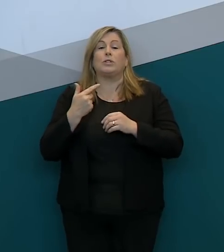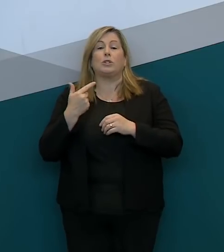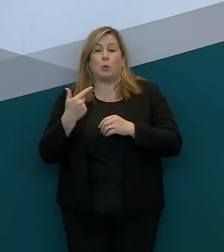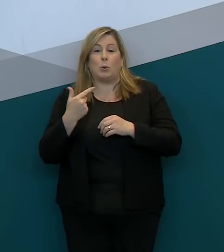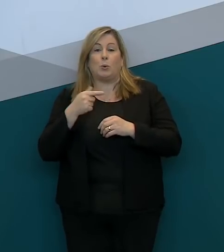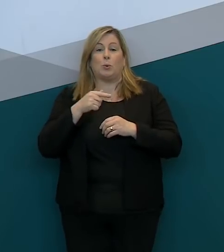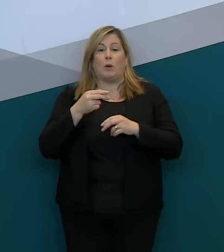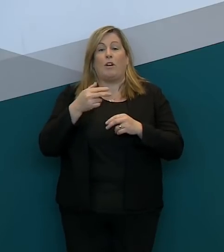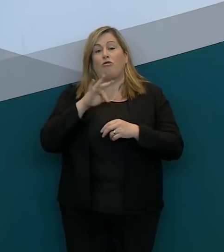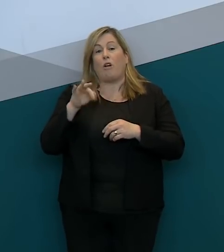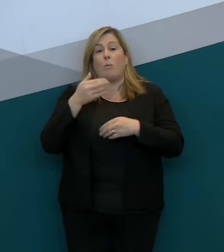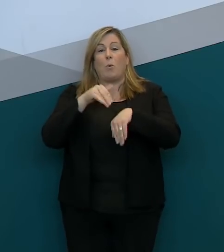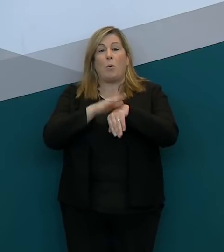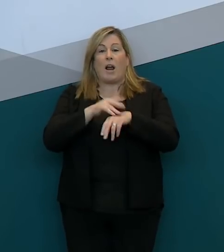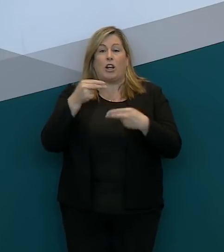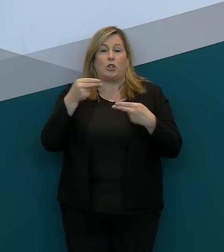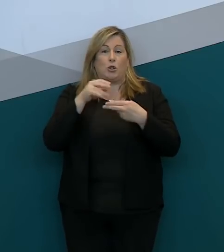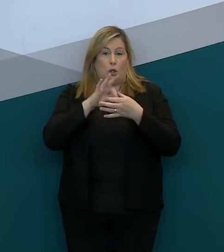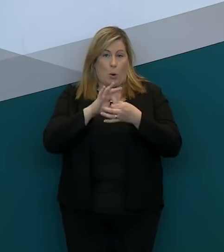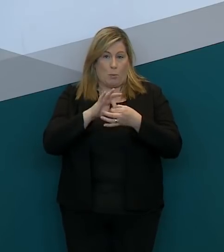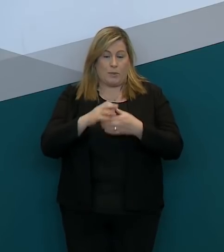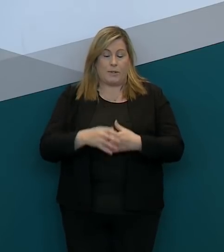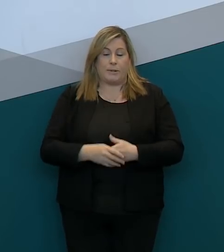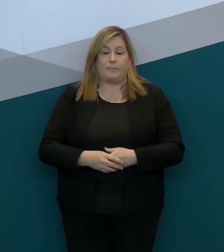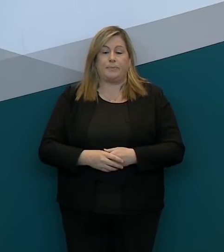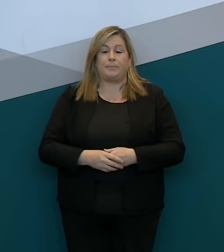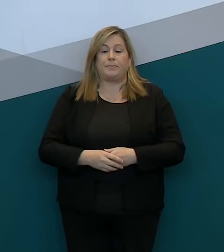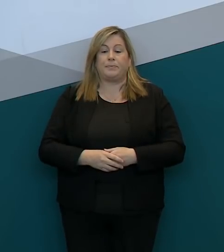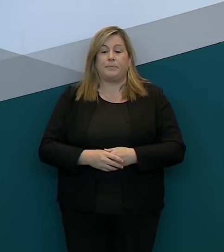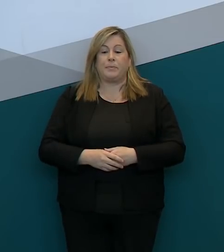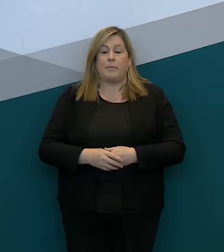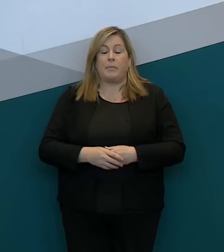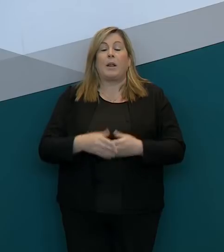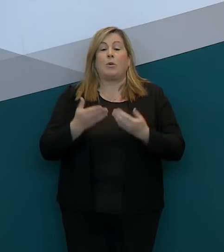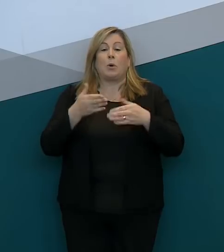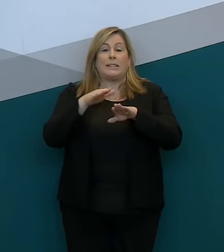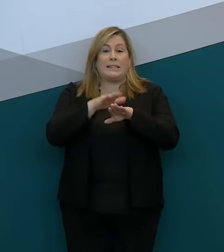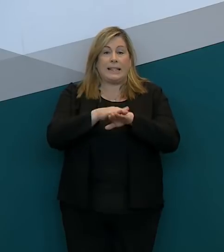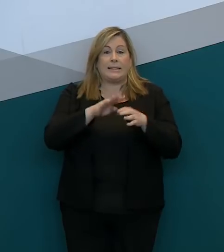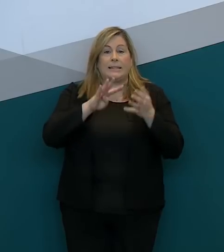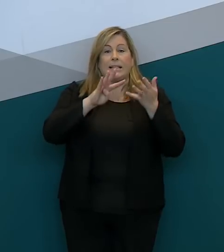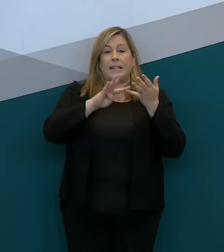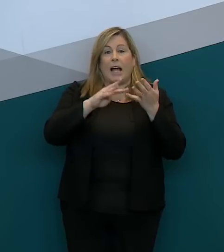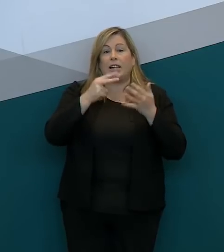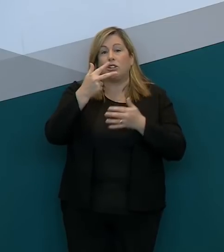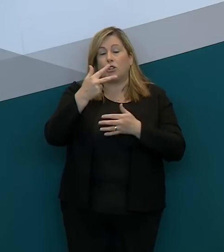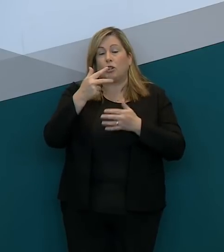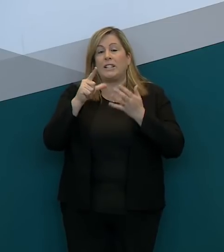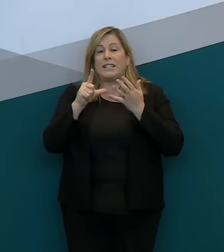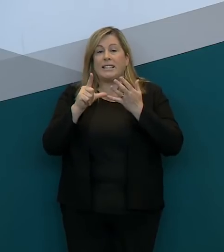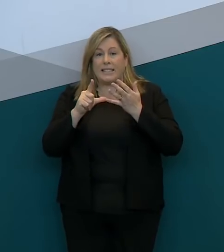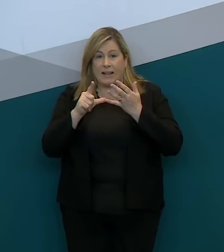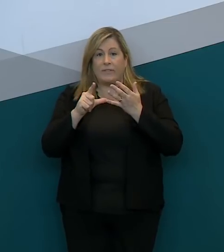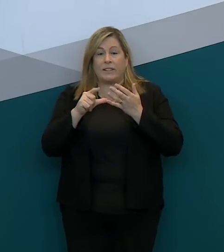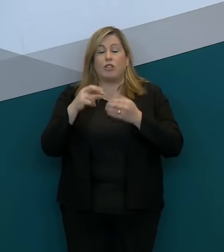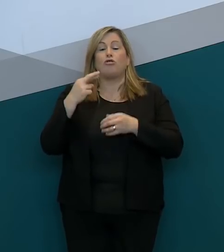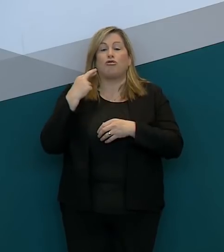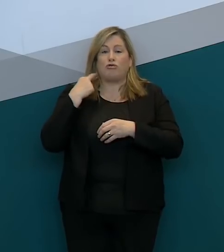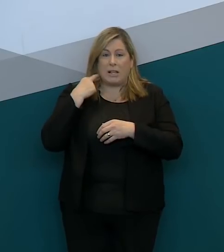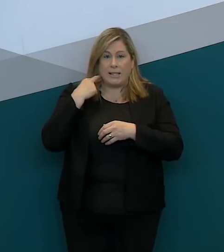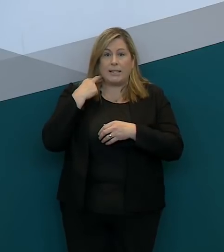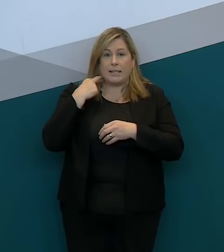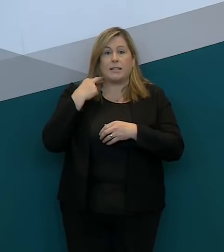are nursing home residents. In terms of the deaths, 937 are residents